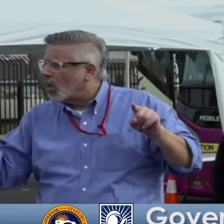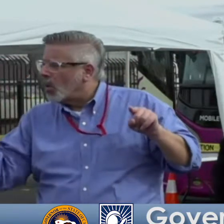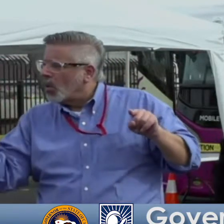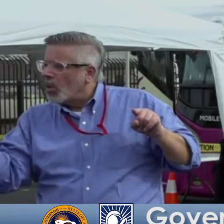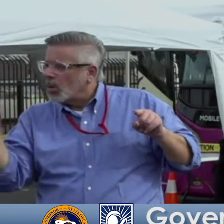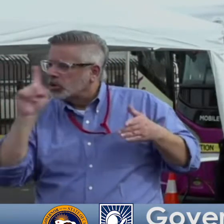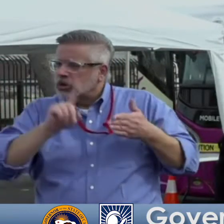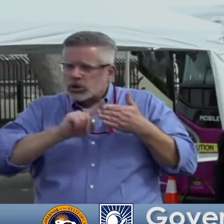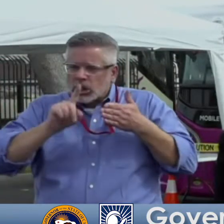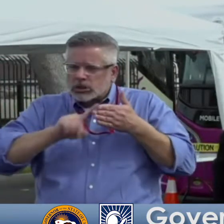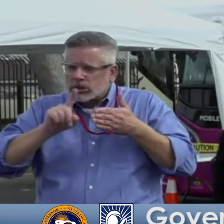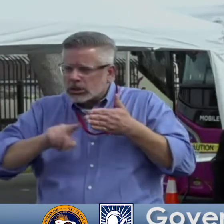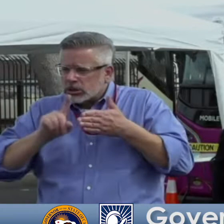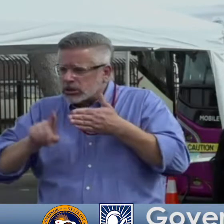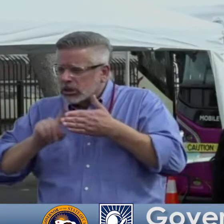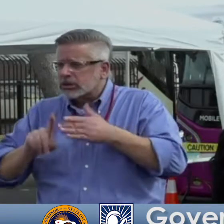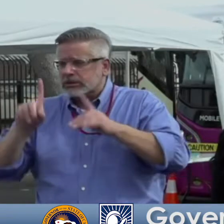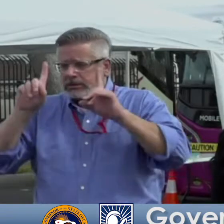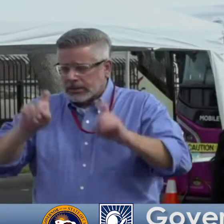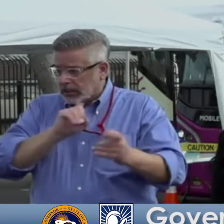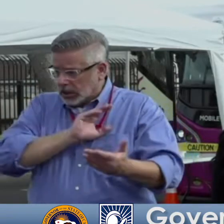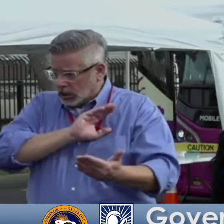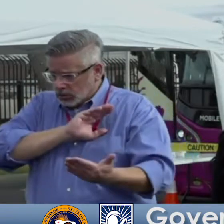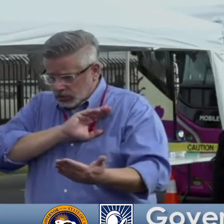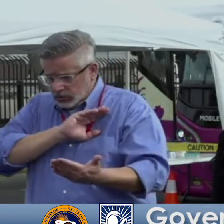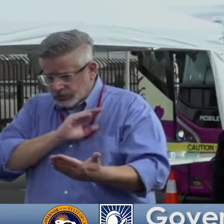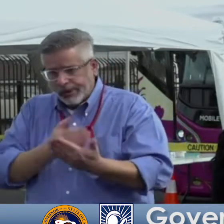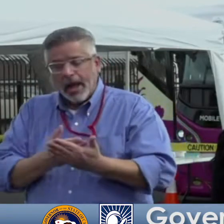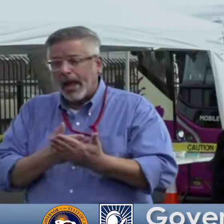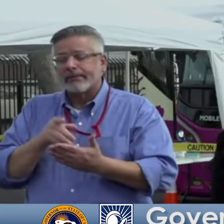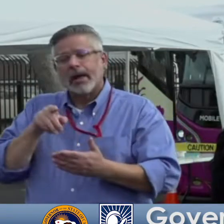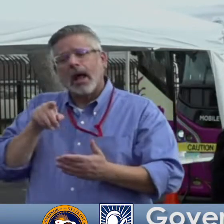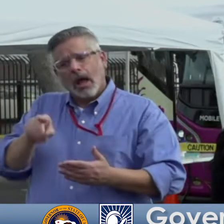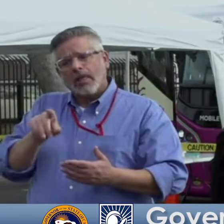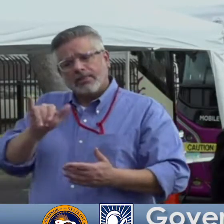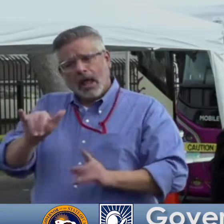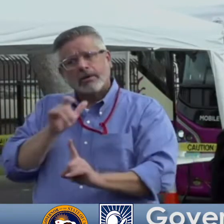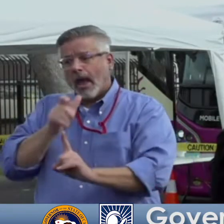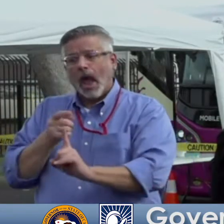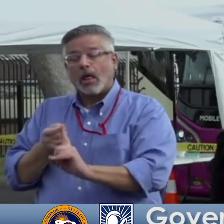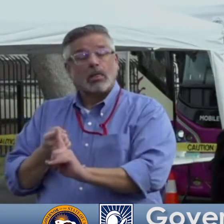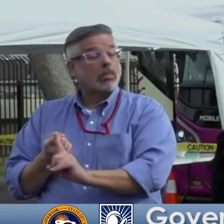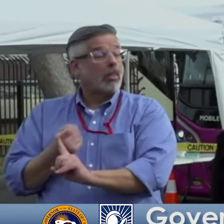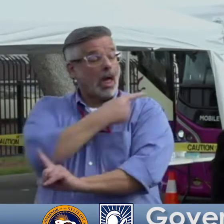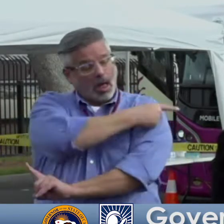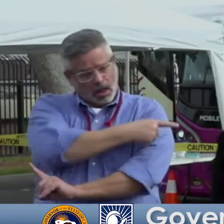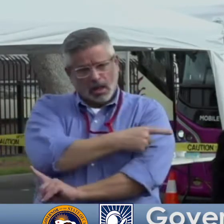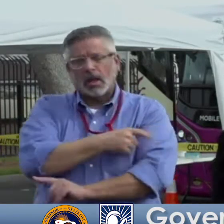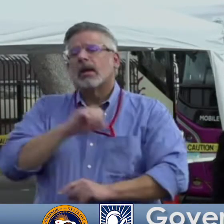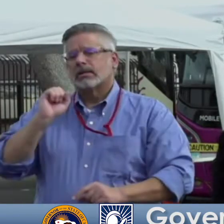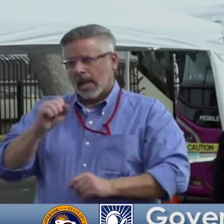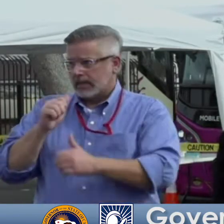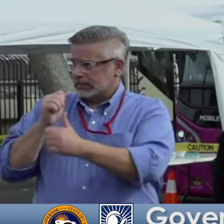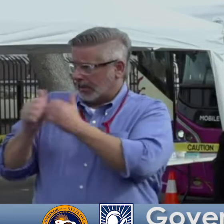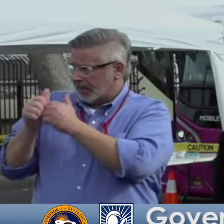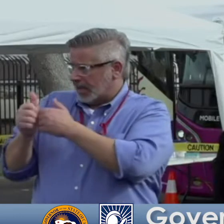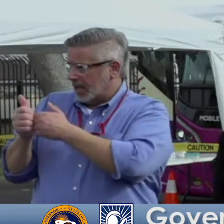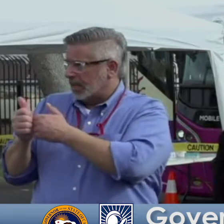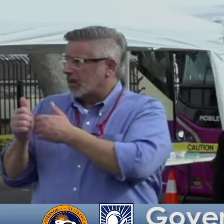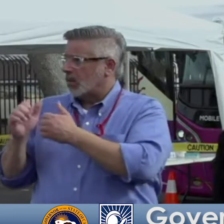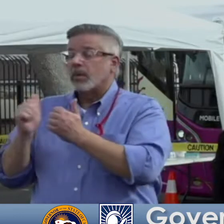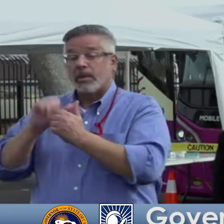that those tests actually arrived and weren't rerouted in other parts of the country. We, yes, competed against the federal